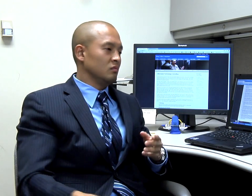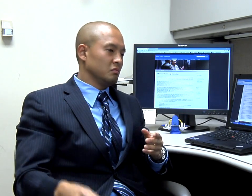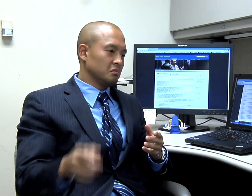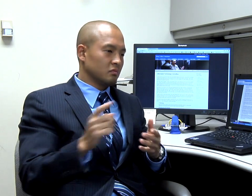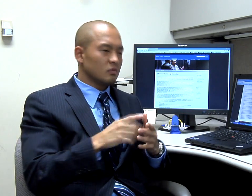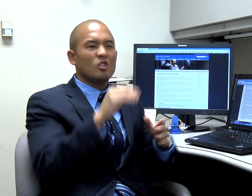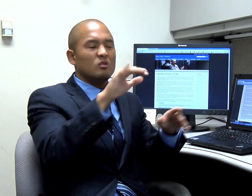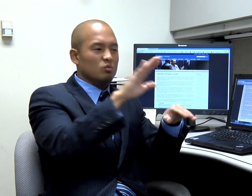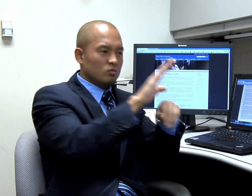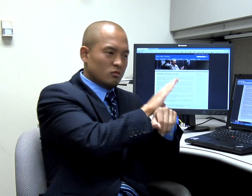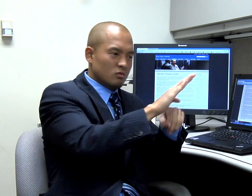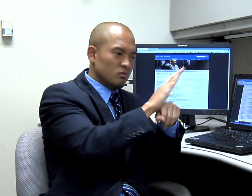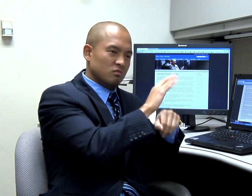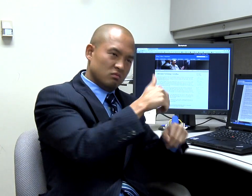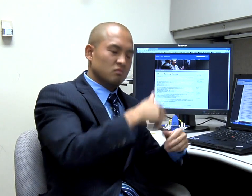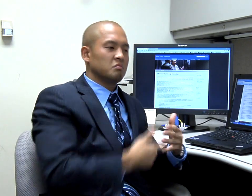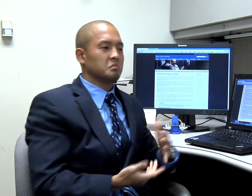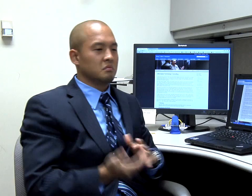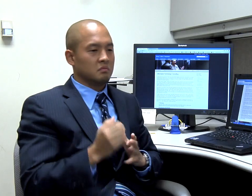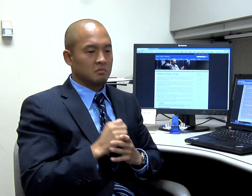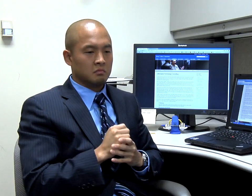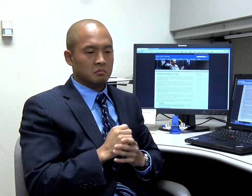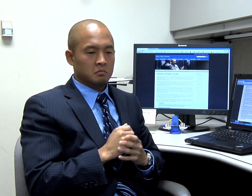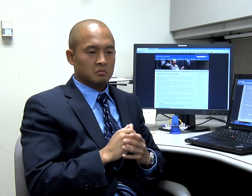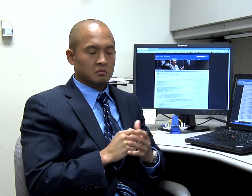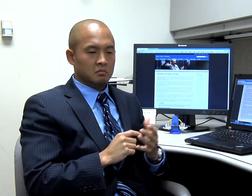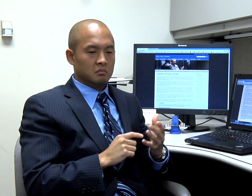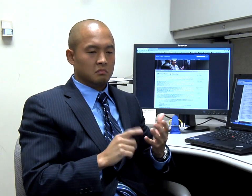which could be applicant to our jobs here at Booz Allen.